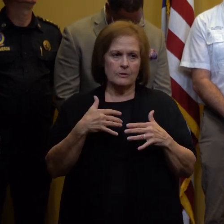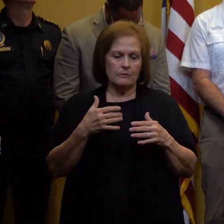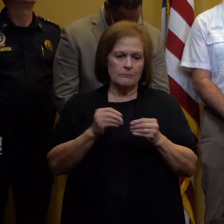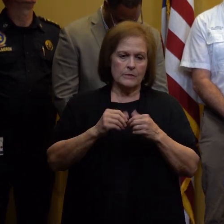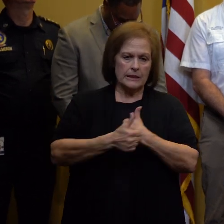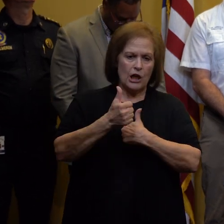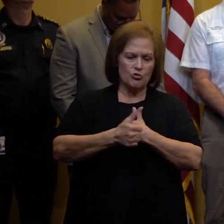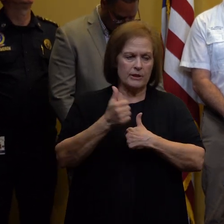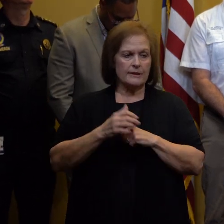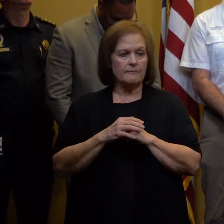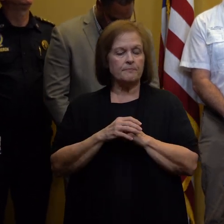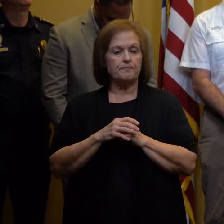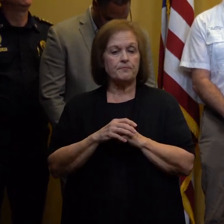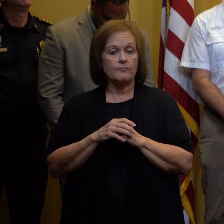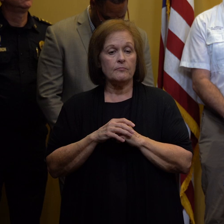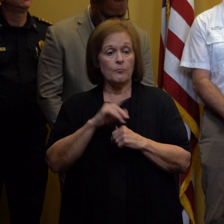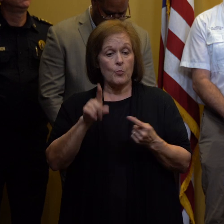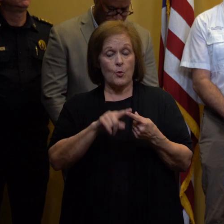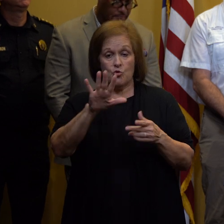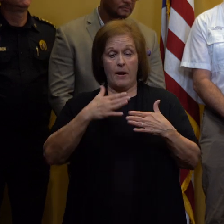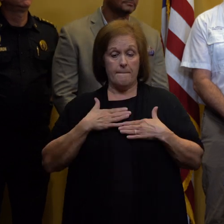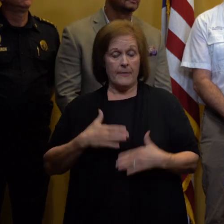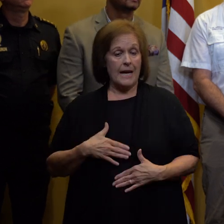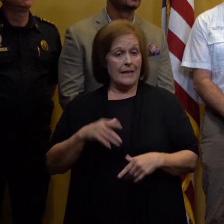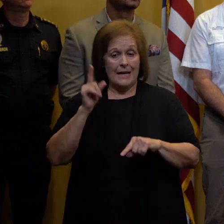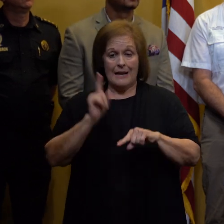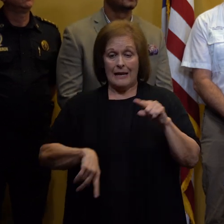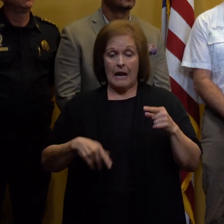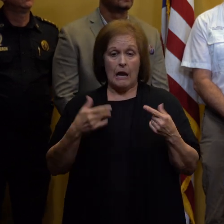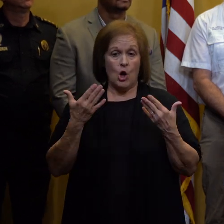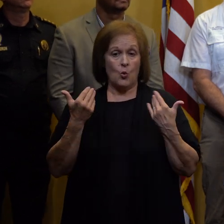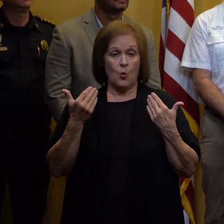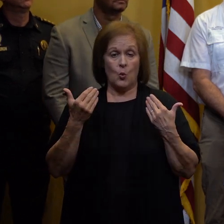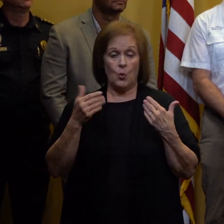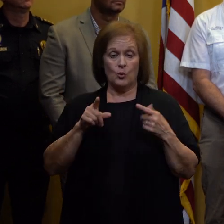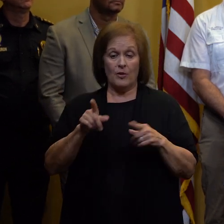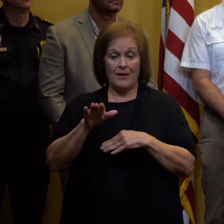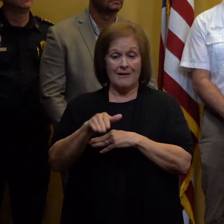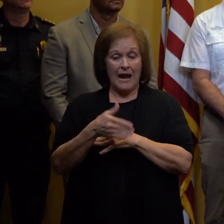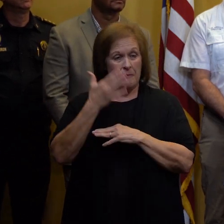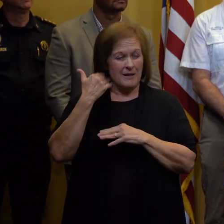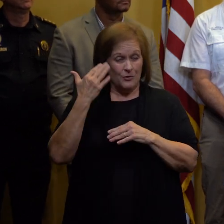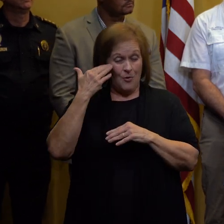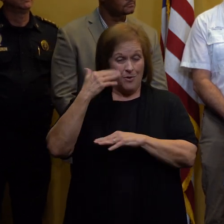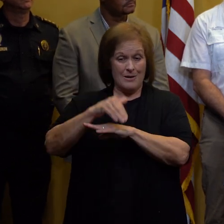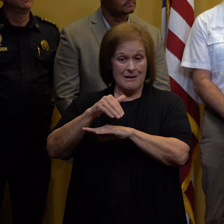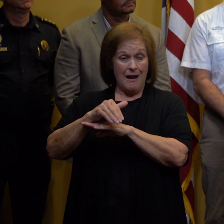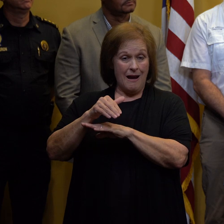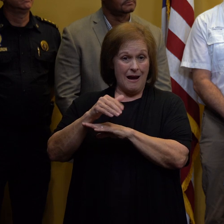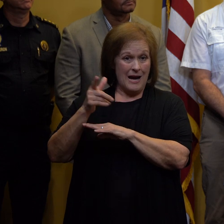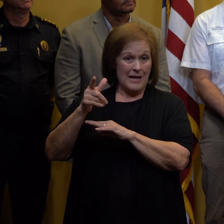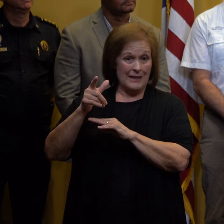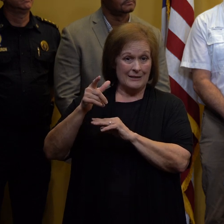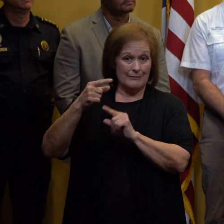temperatures. When your body cannot cool down at night because the nighttime temperature doesn't go below 80